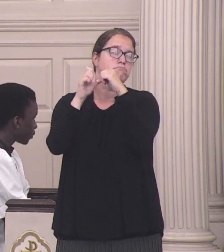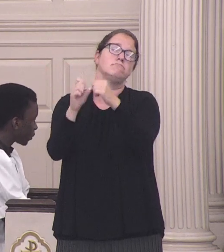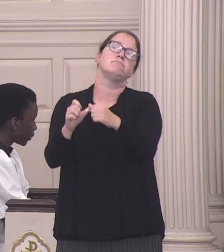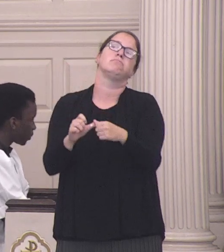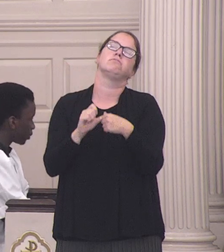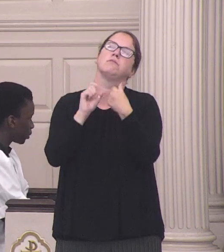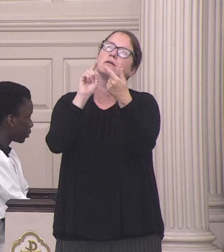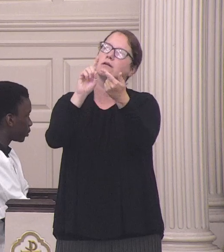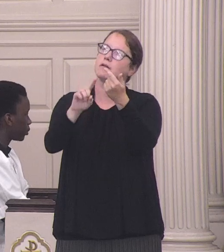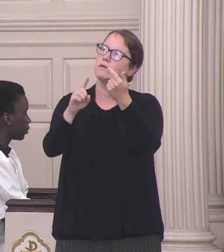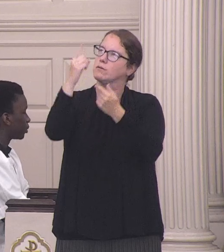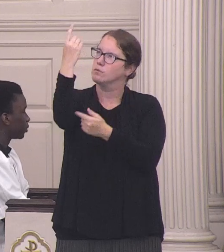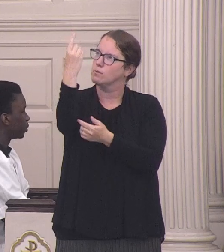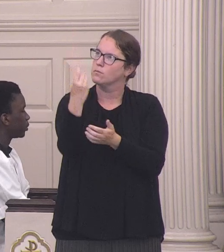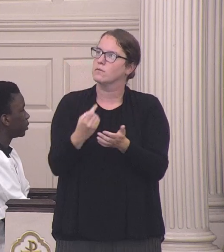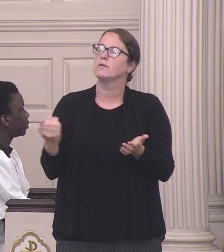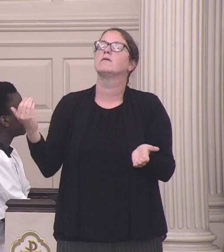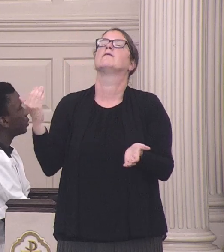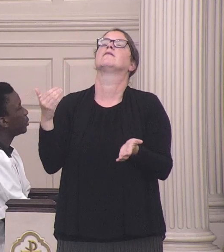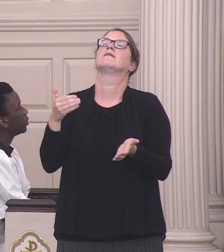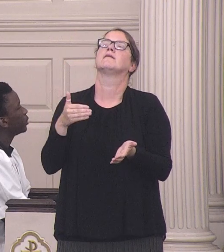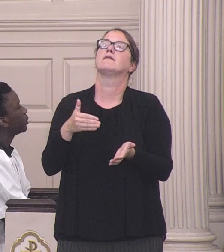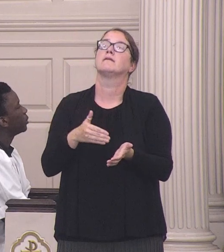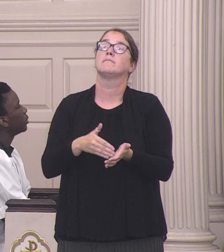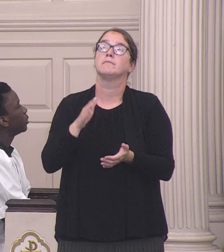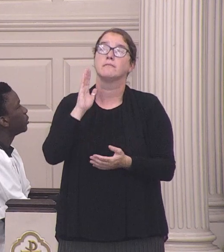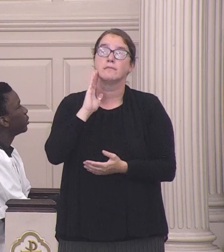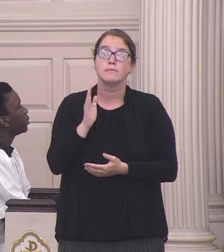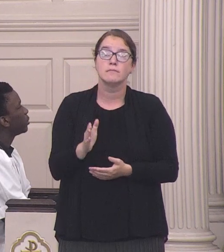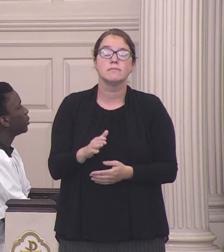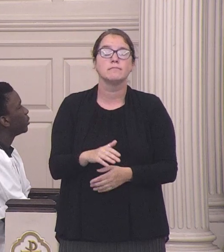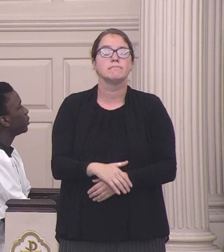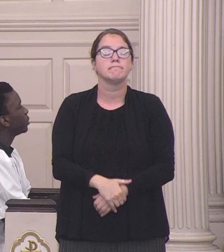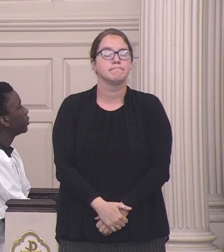resurrection until you come